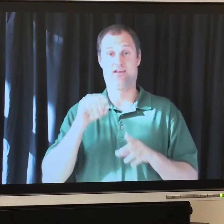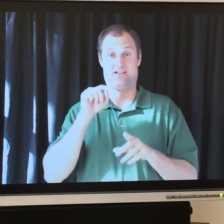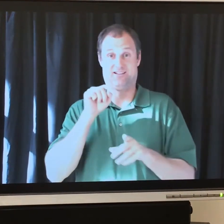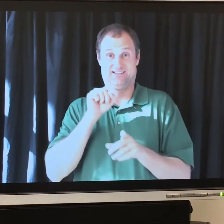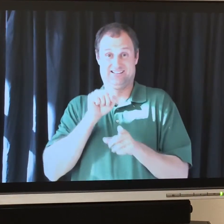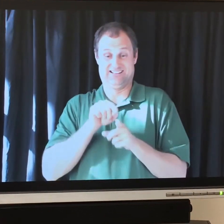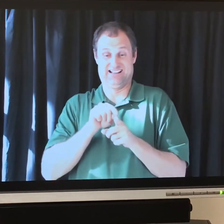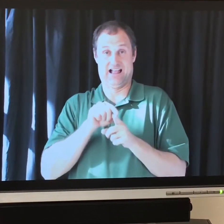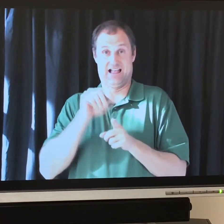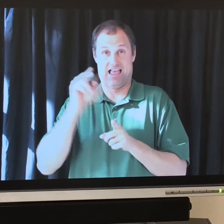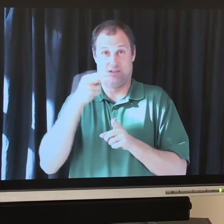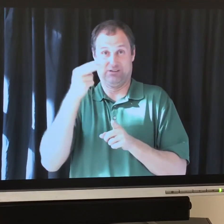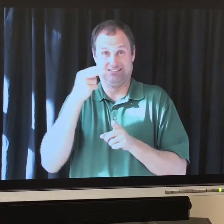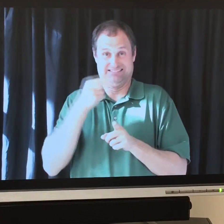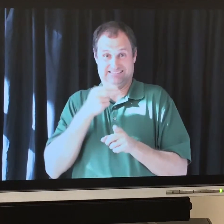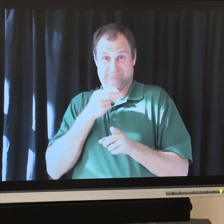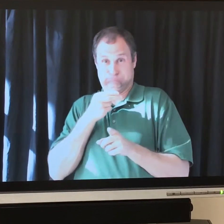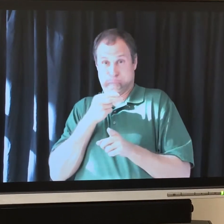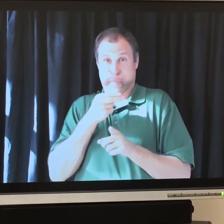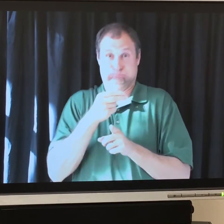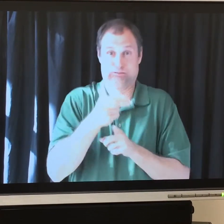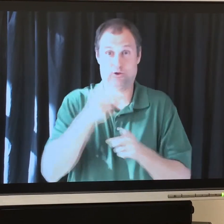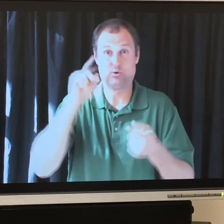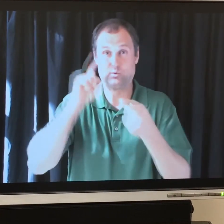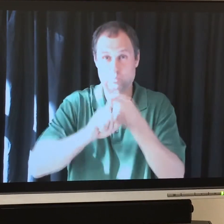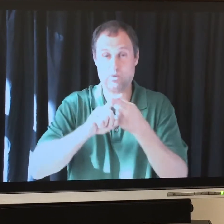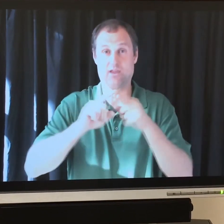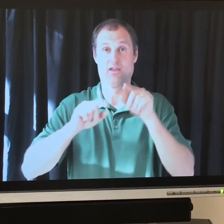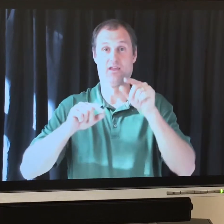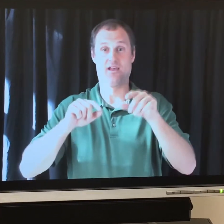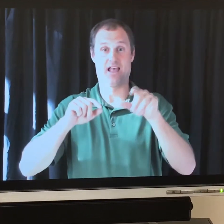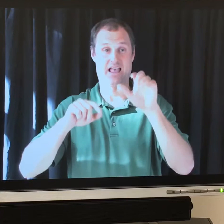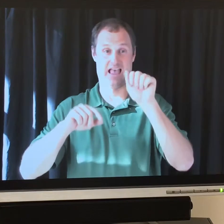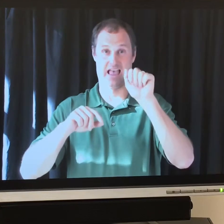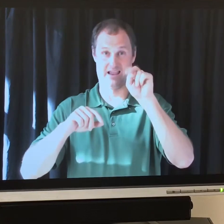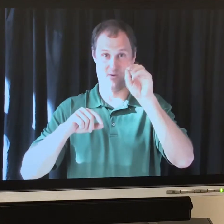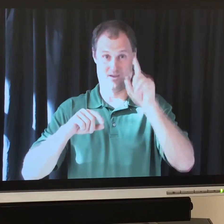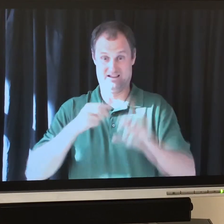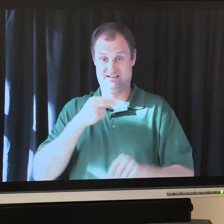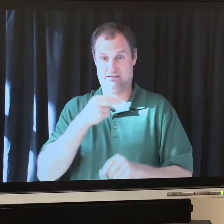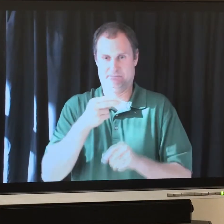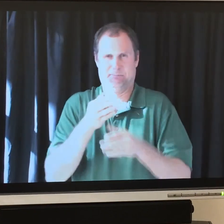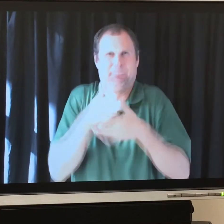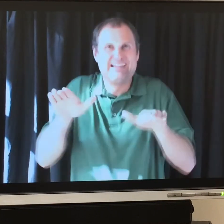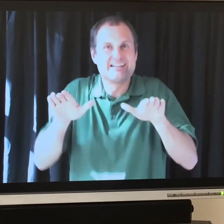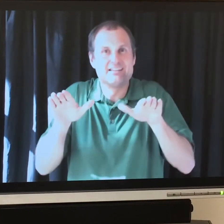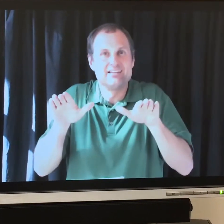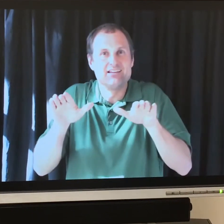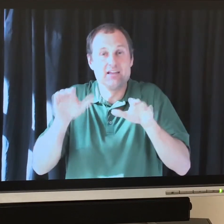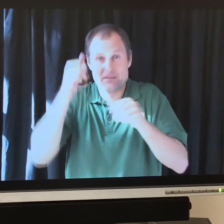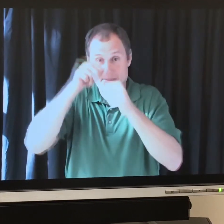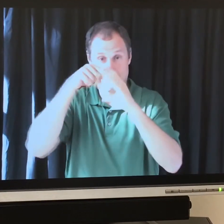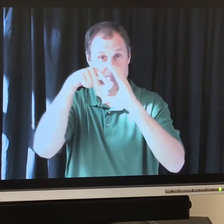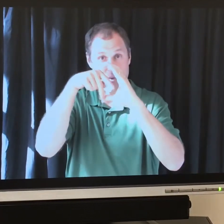The anode is positive and the cathode is negative. So the hydrogen moves through this membrane to the anode, which splits